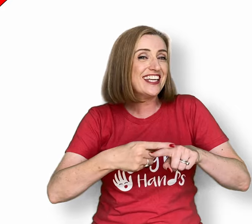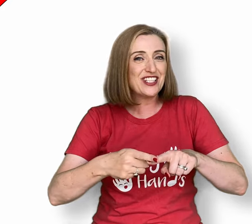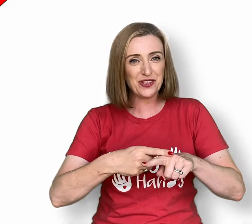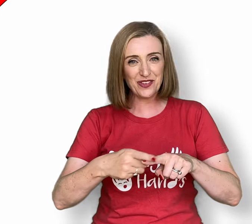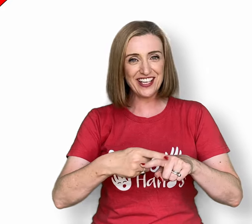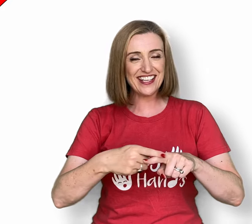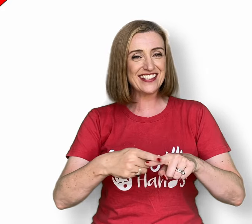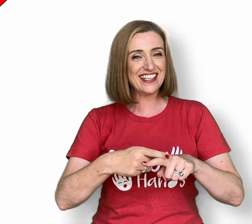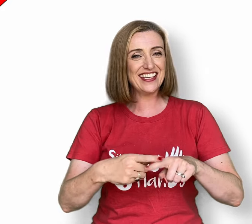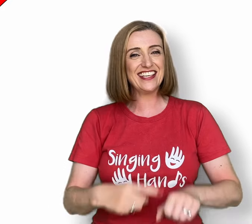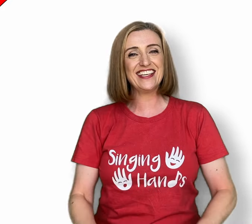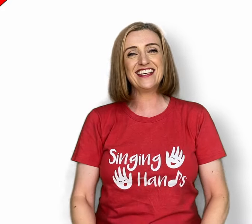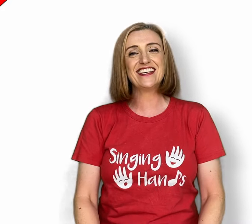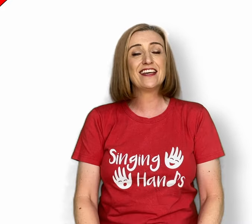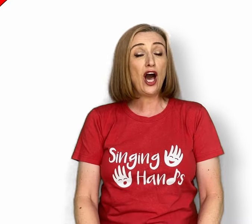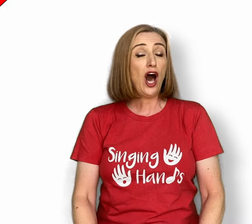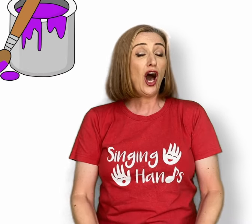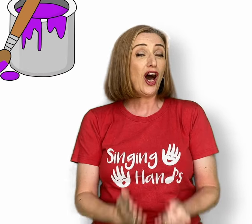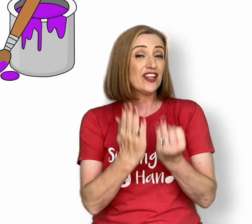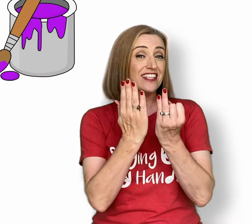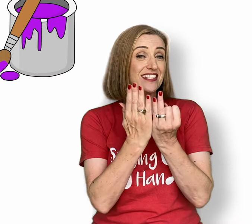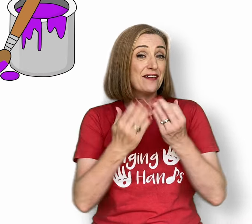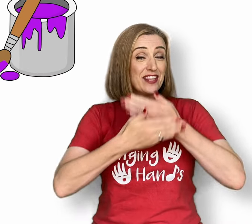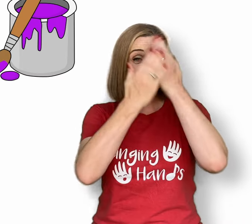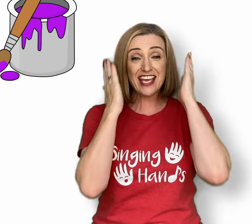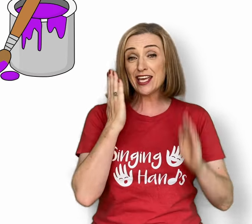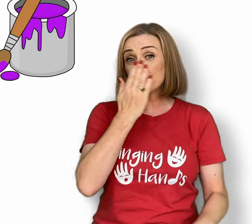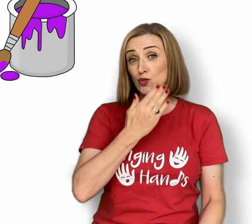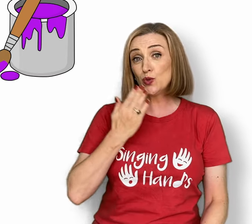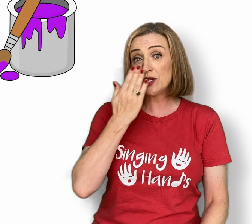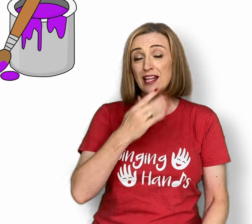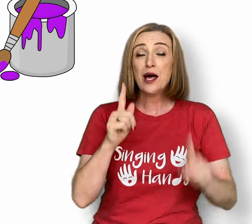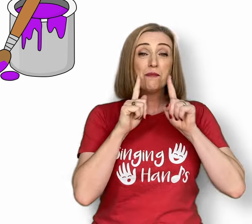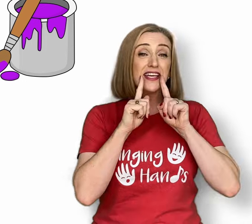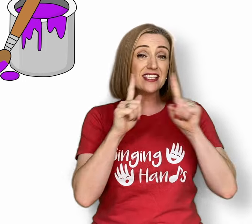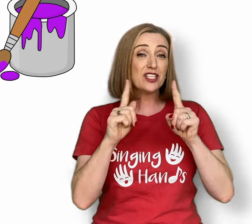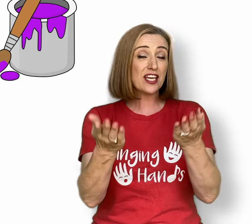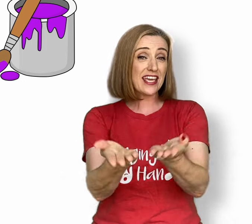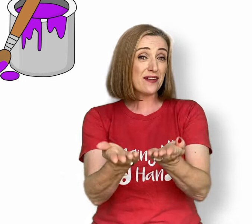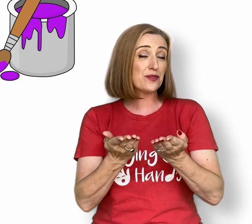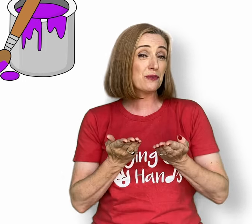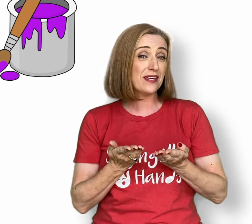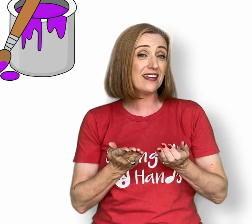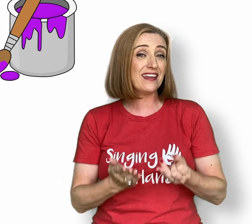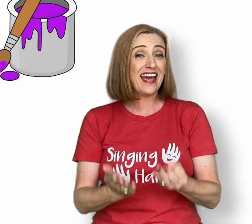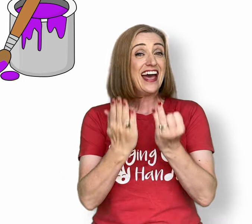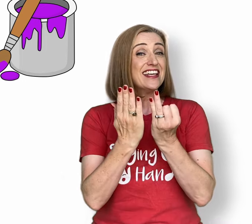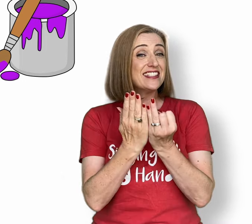for literacy. On the seventh day of school, my teacher gave to